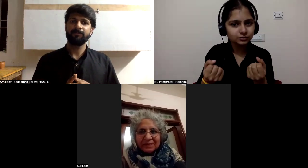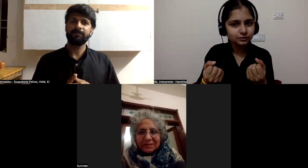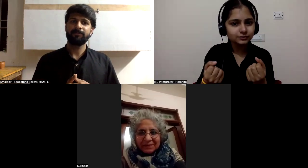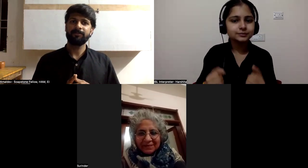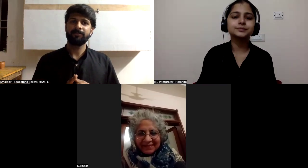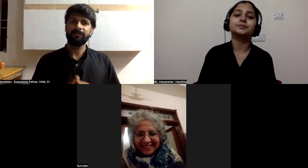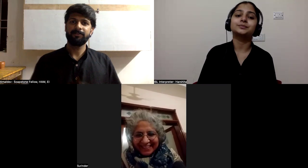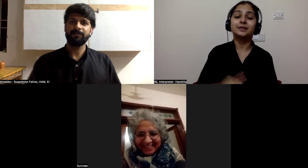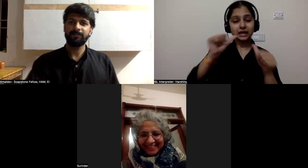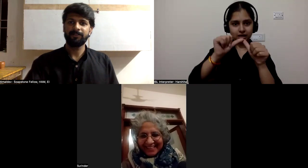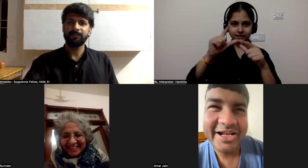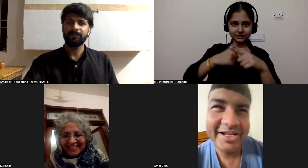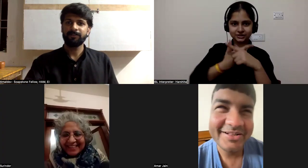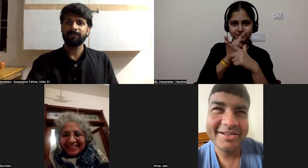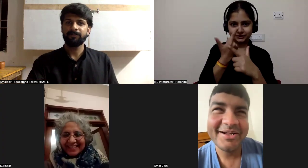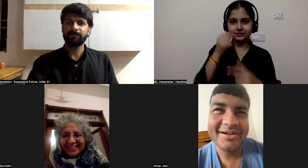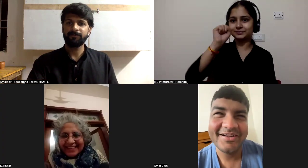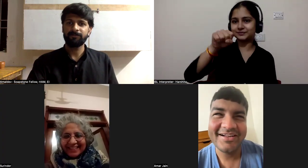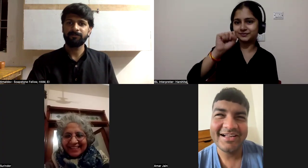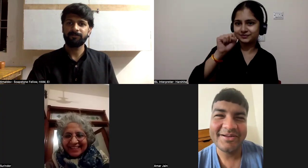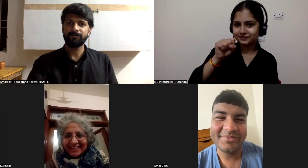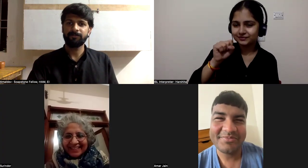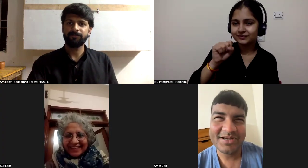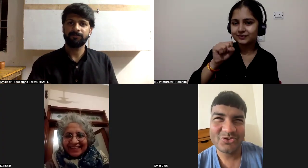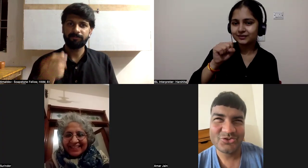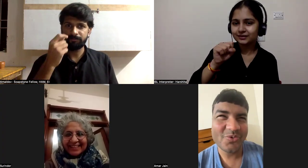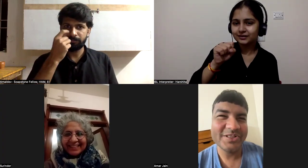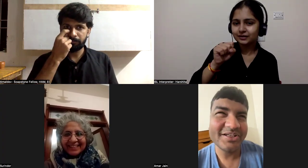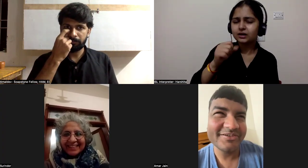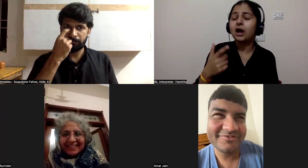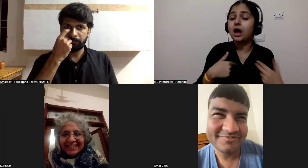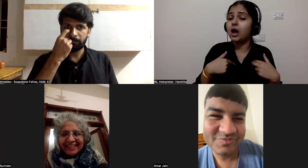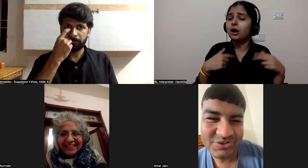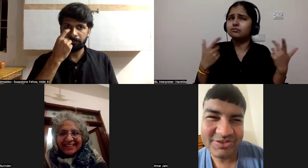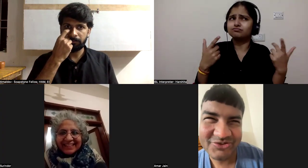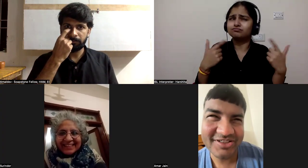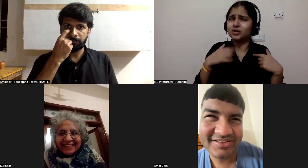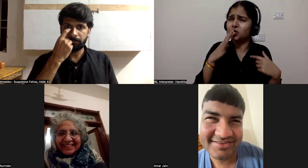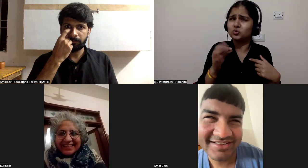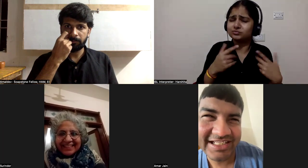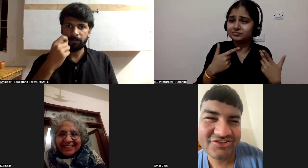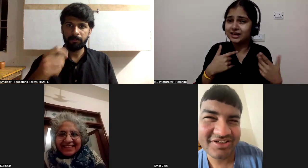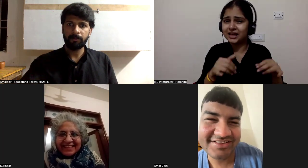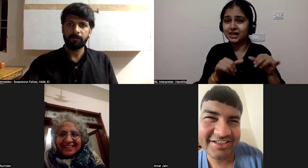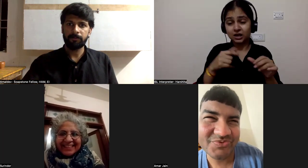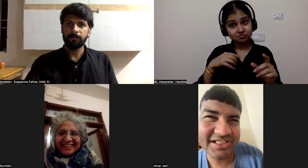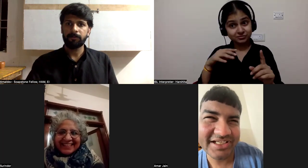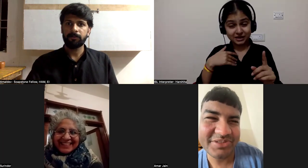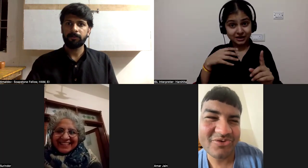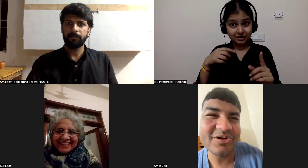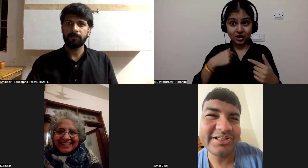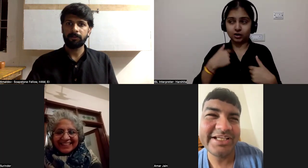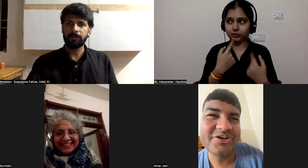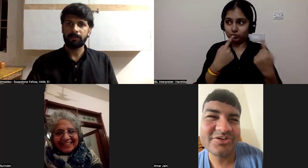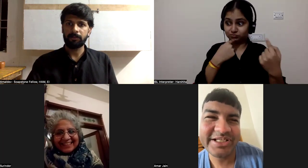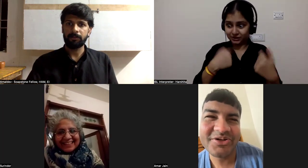Sure. Well, I'm not sure whether I've still reached that stage where I can be